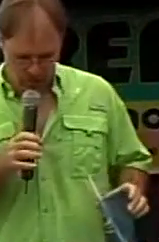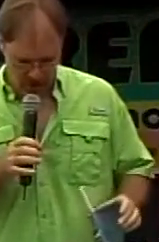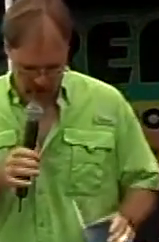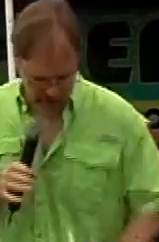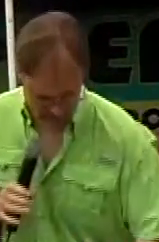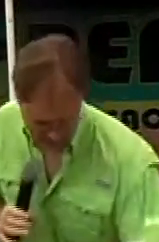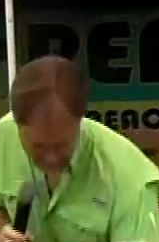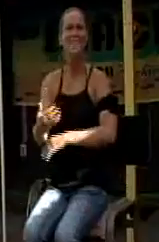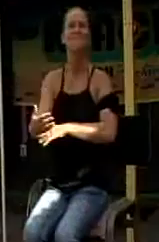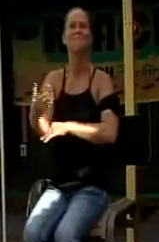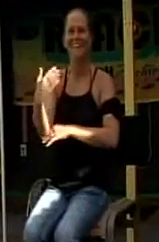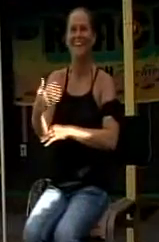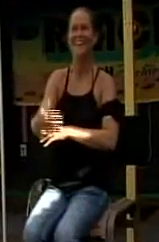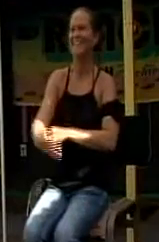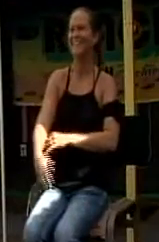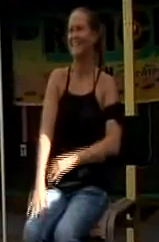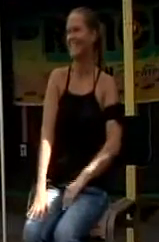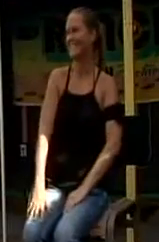Good morning.